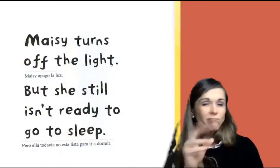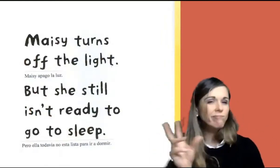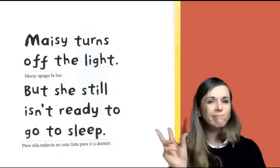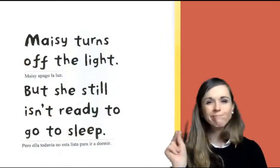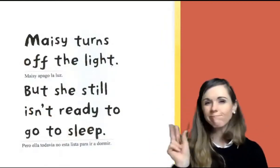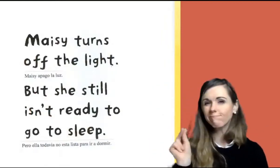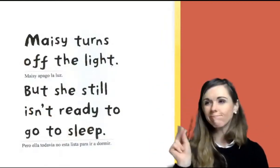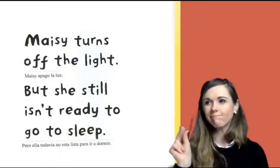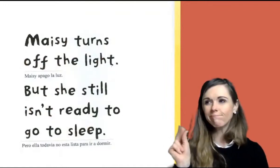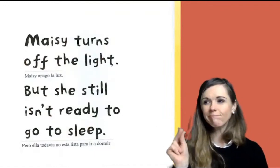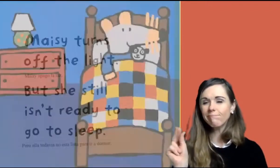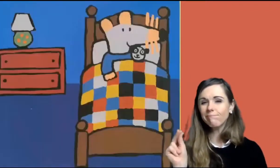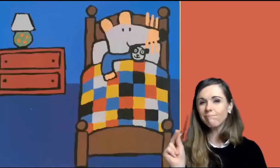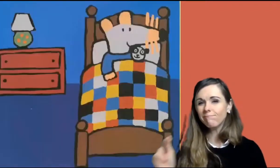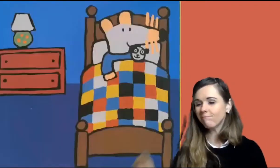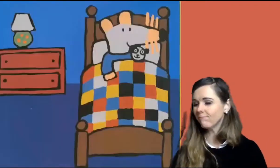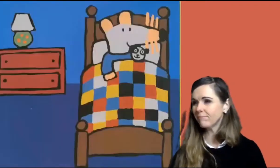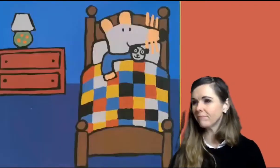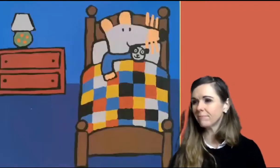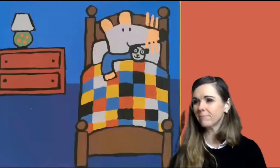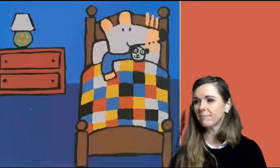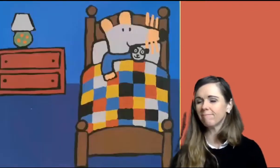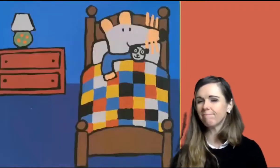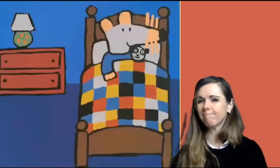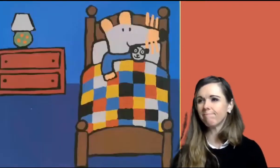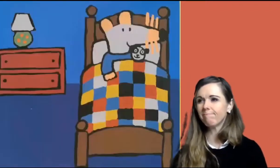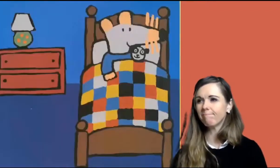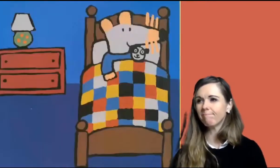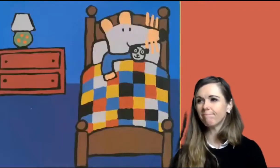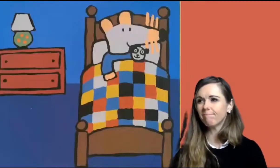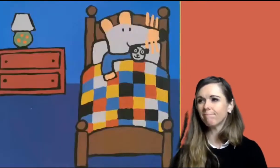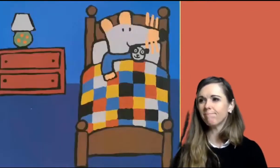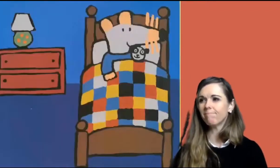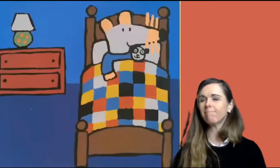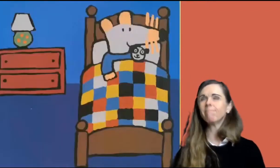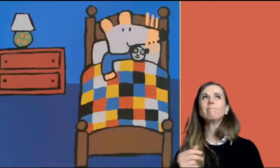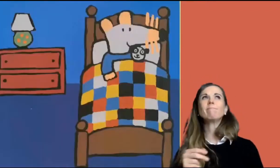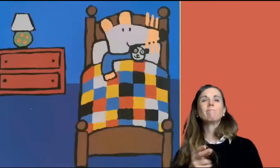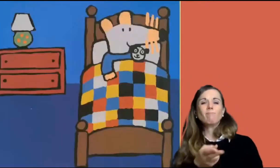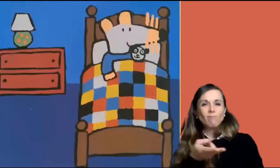And ready for bed? I don't think so, not yet.